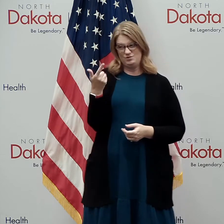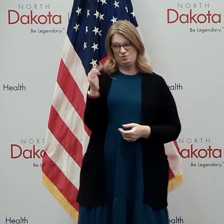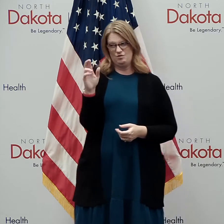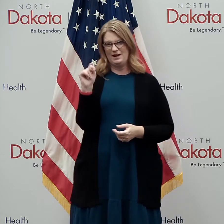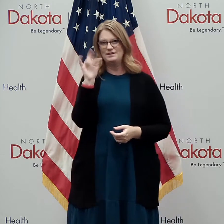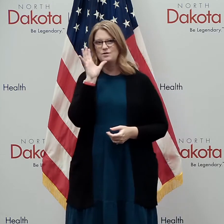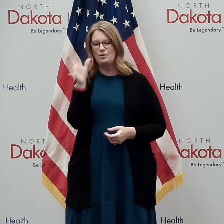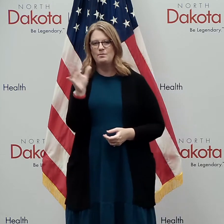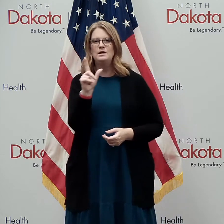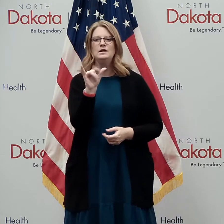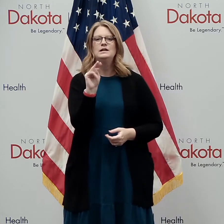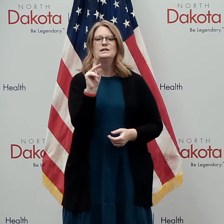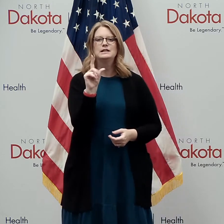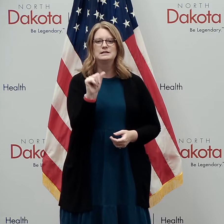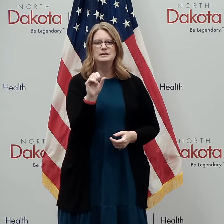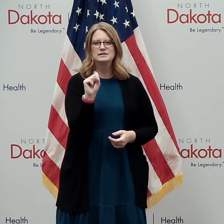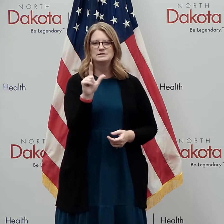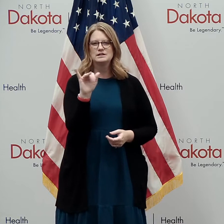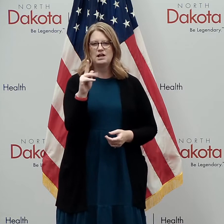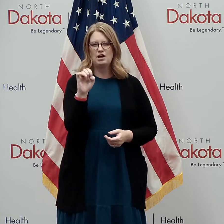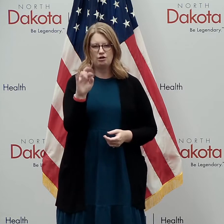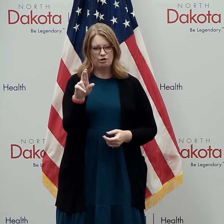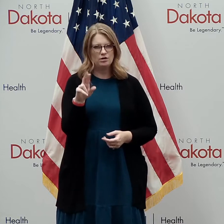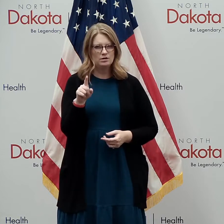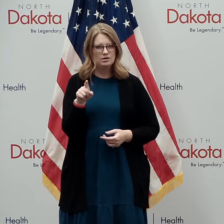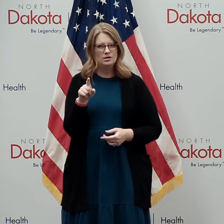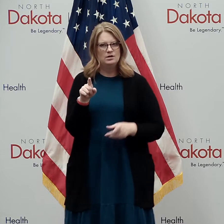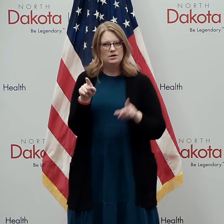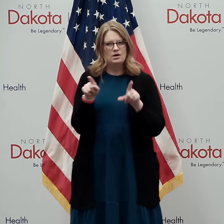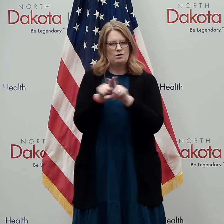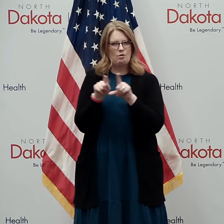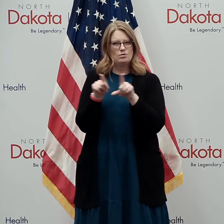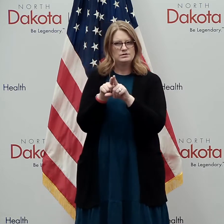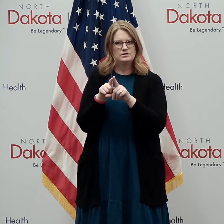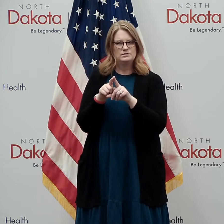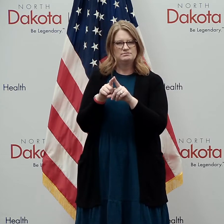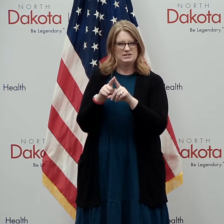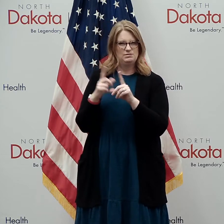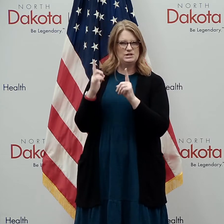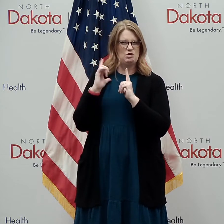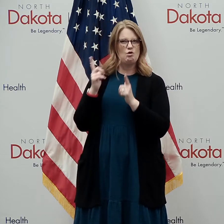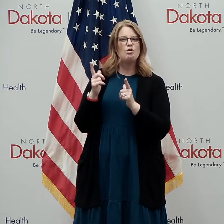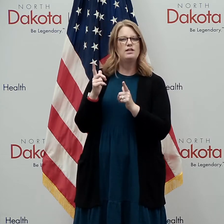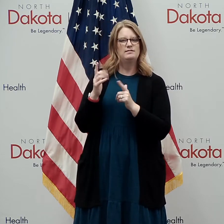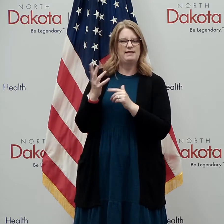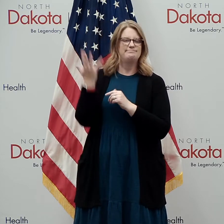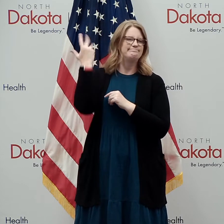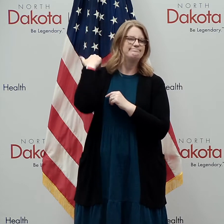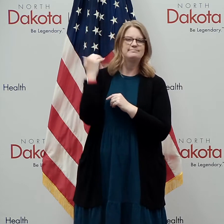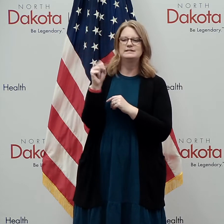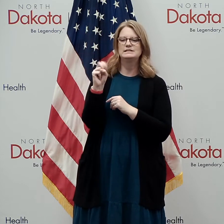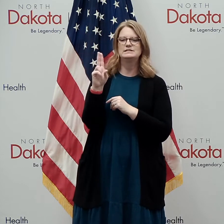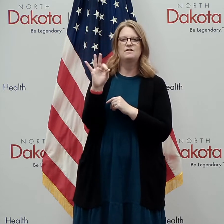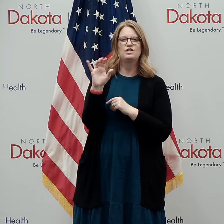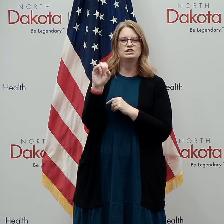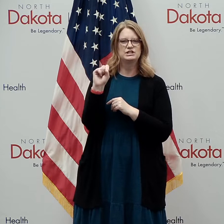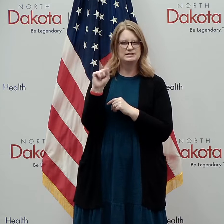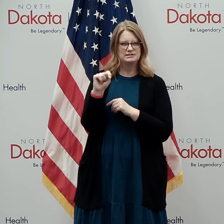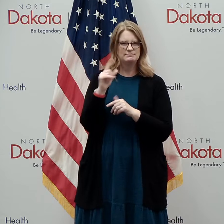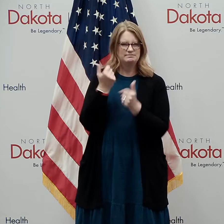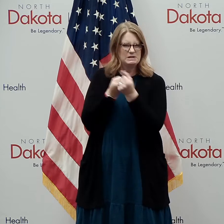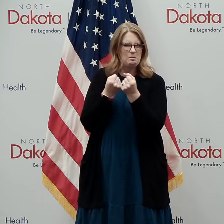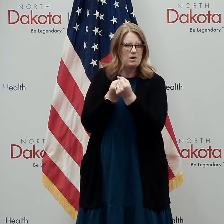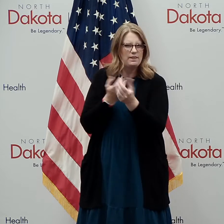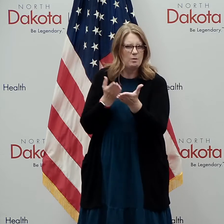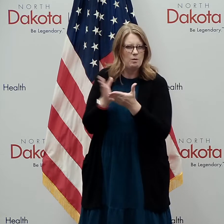but Linda Slaughter, one of North Dakota's early pioneers, who was also an early suffragist and spent a lot of time in